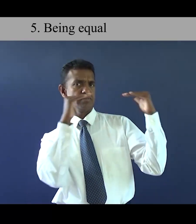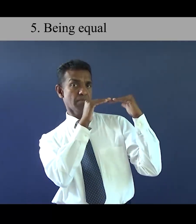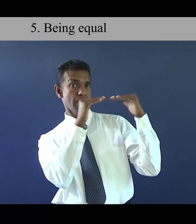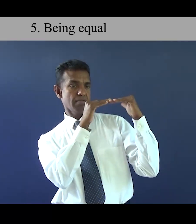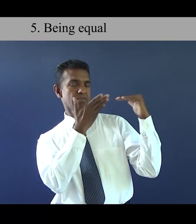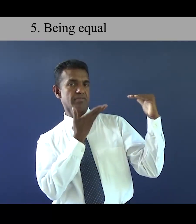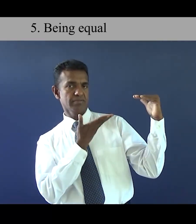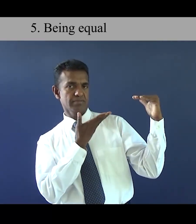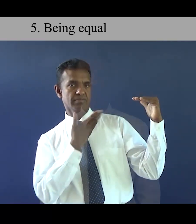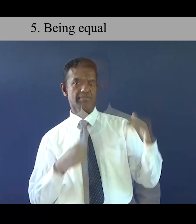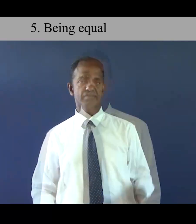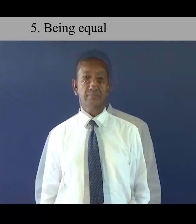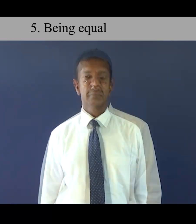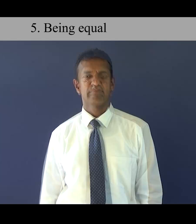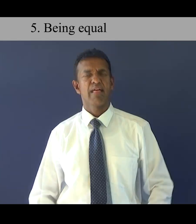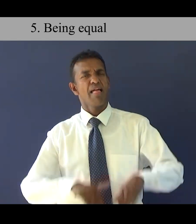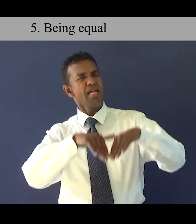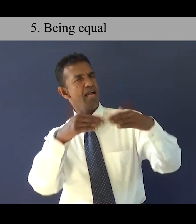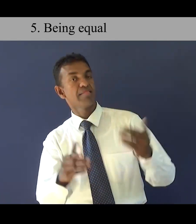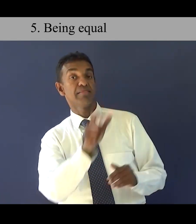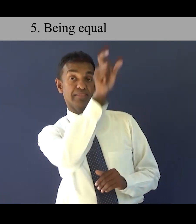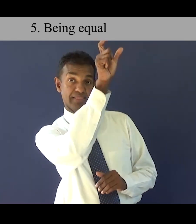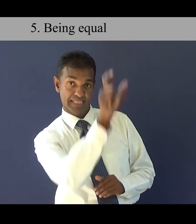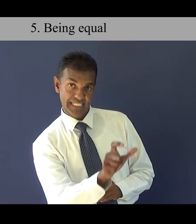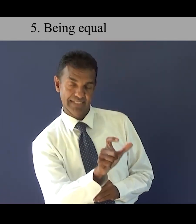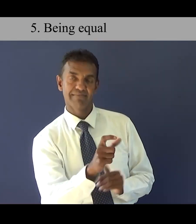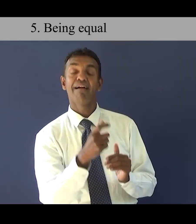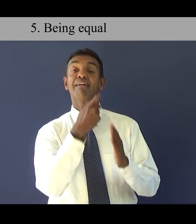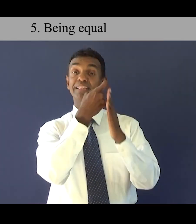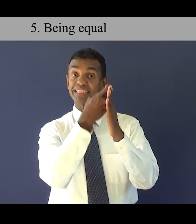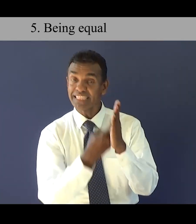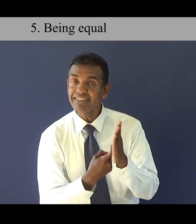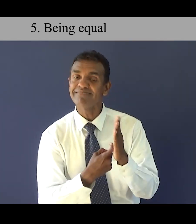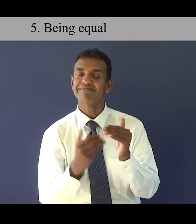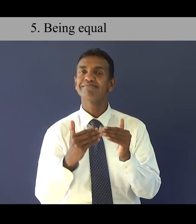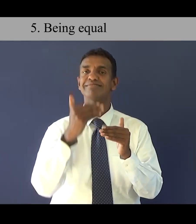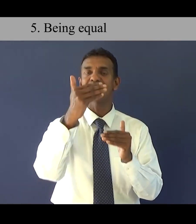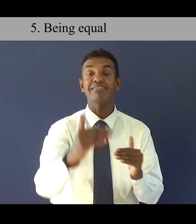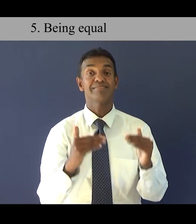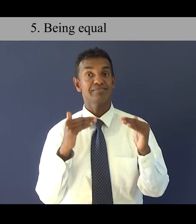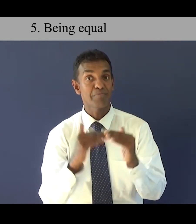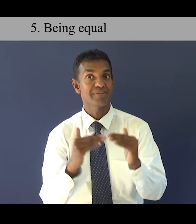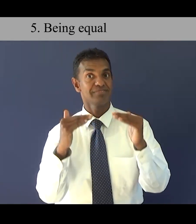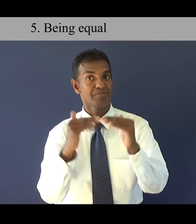Countries agree that everyone is equal under the law and that